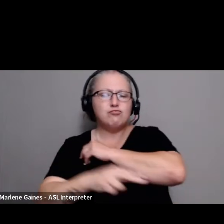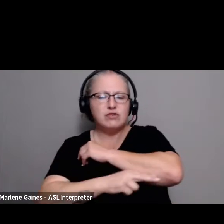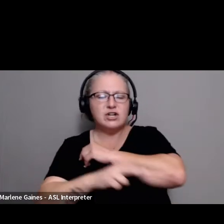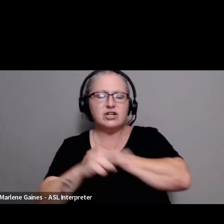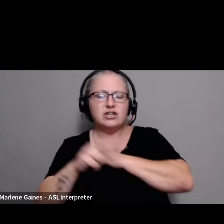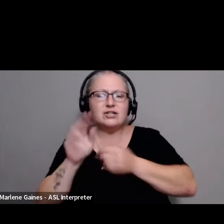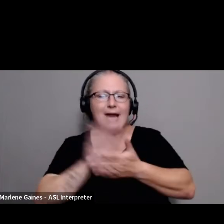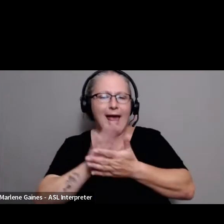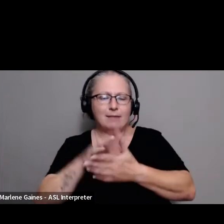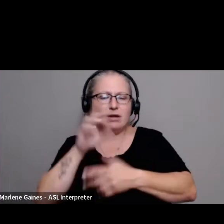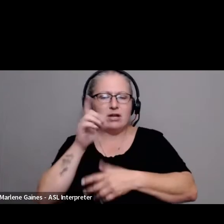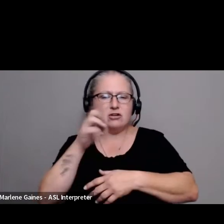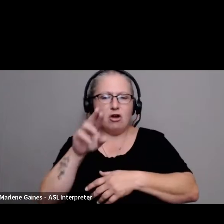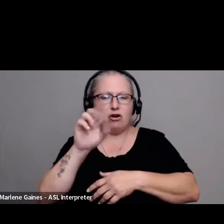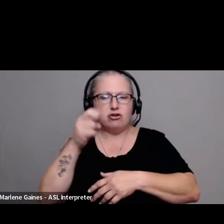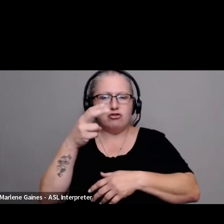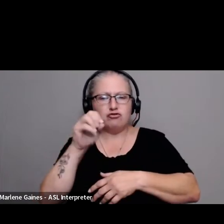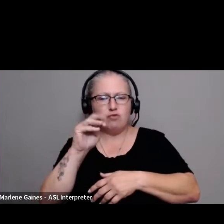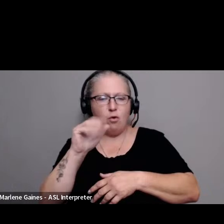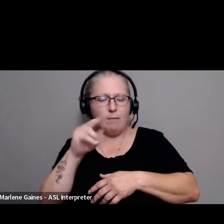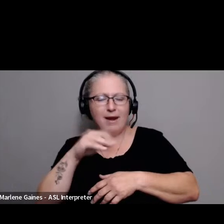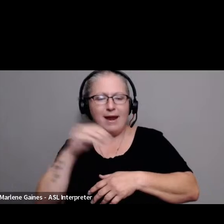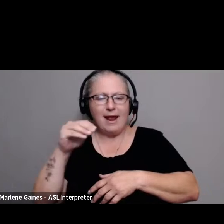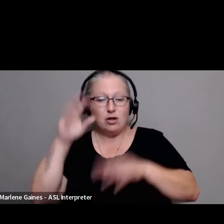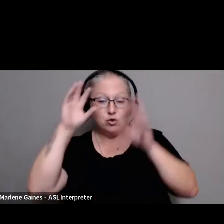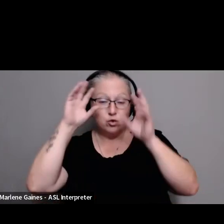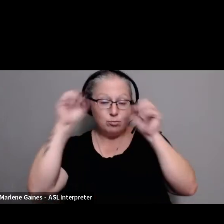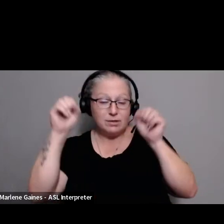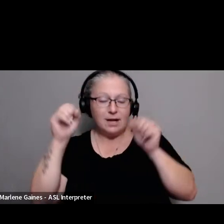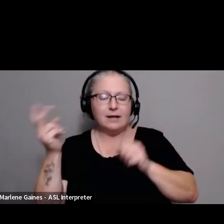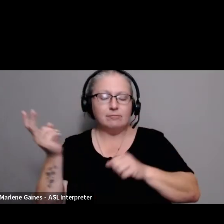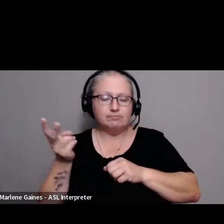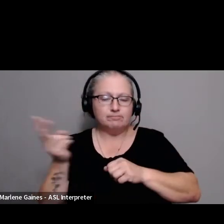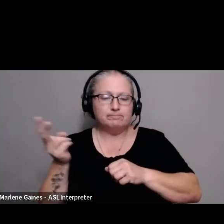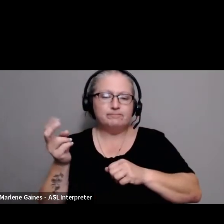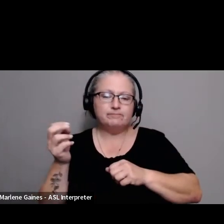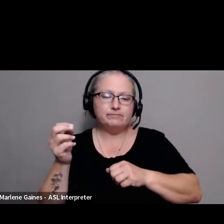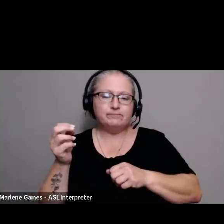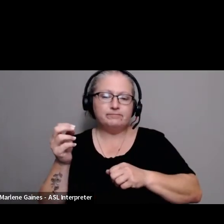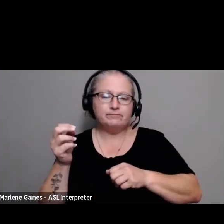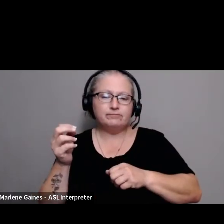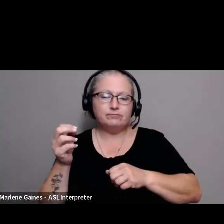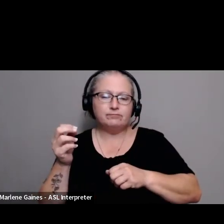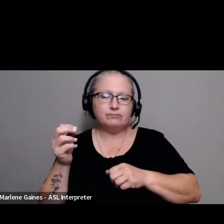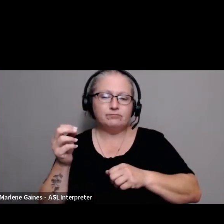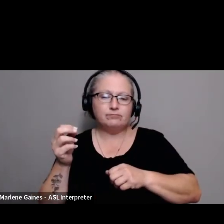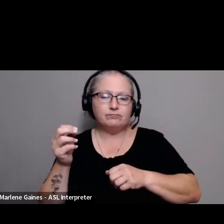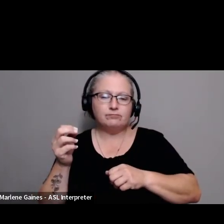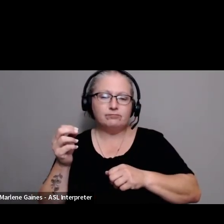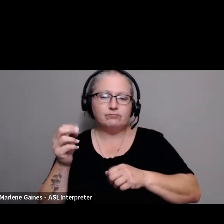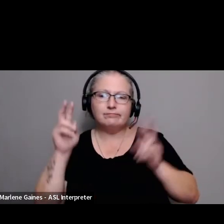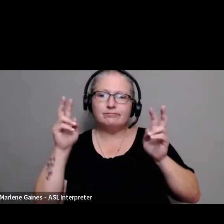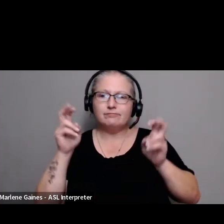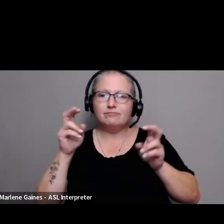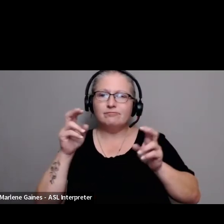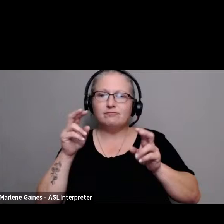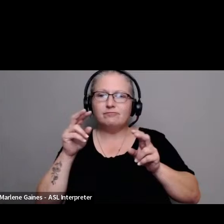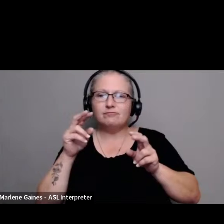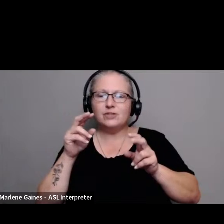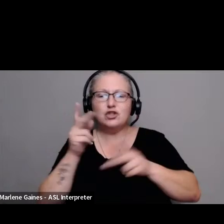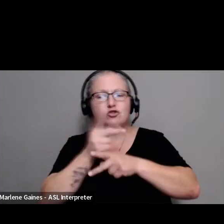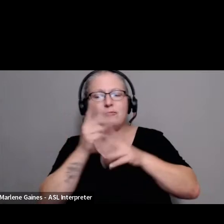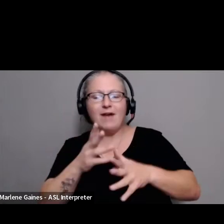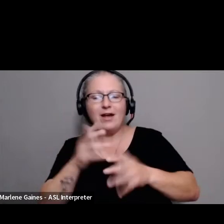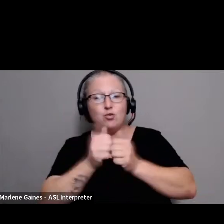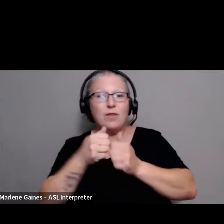Dr. Showman and the superintendent was the I'd say he was recess supervisor for me because he was